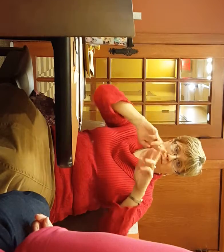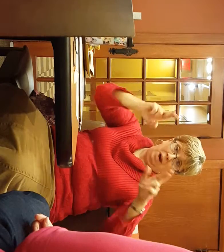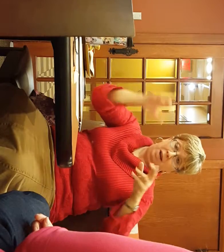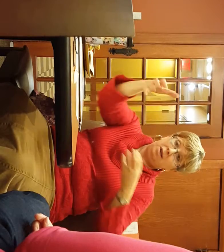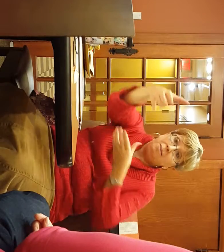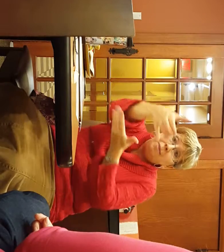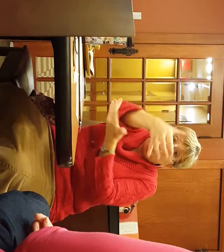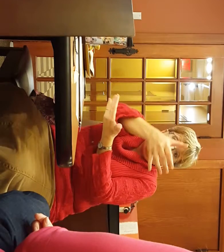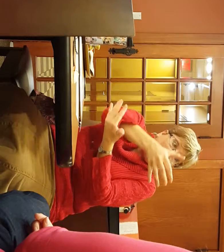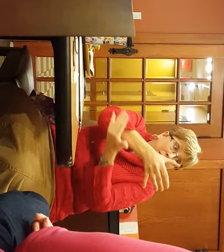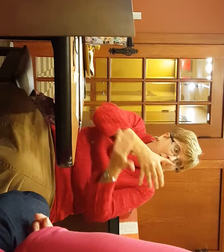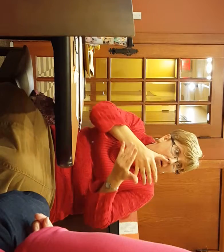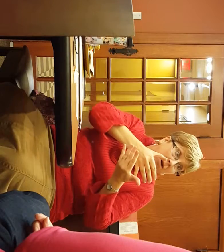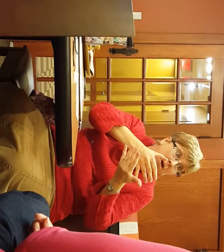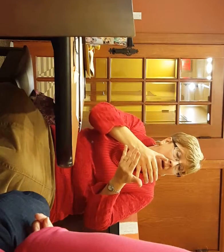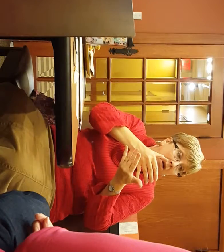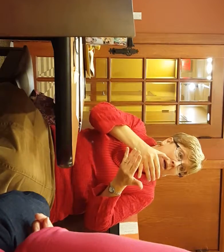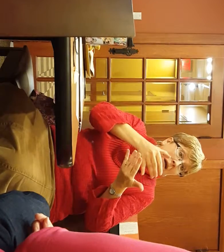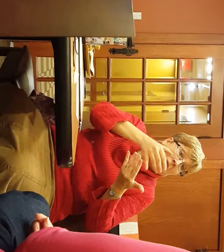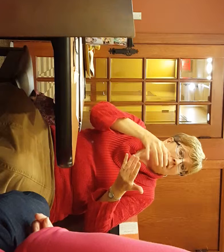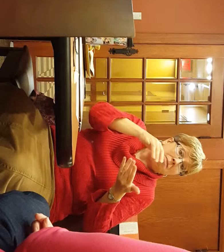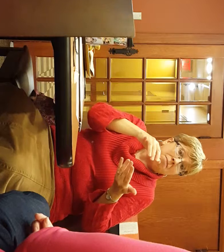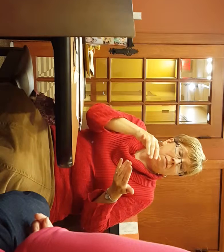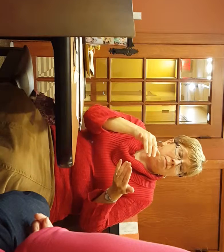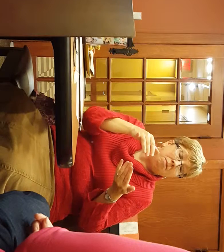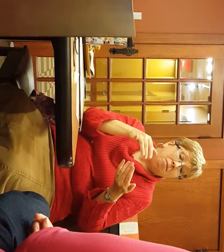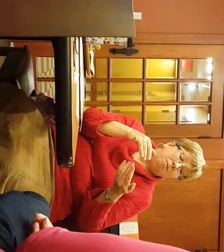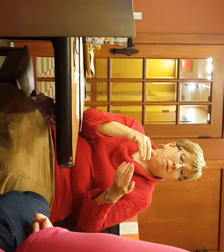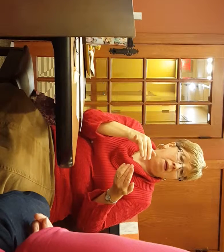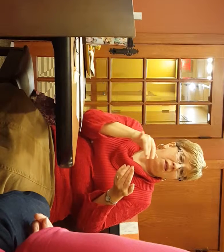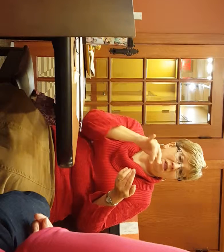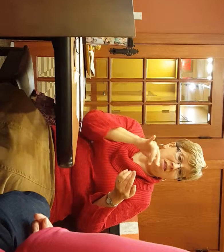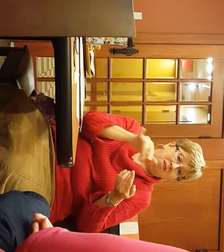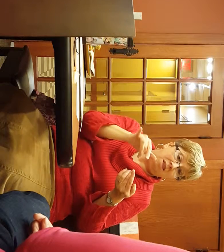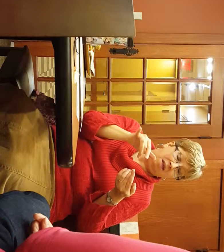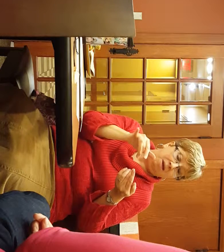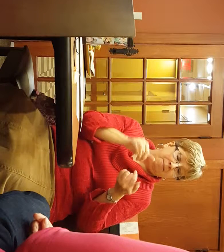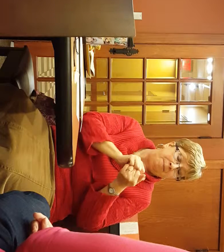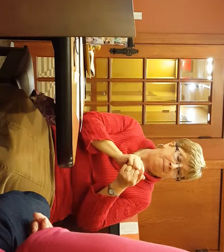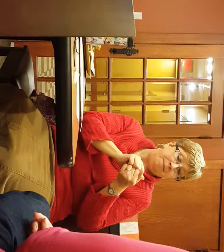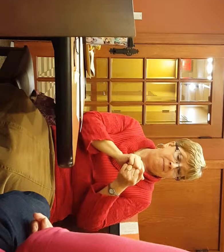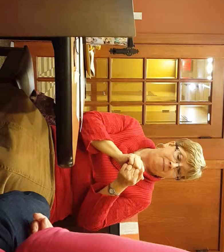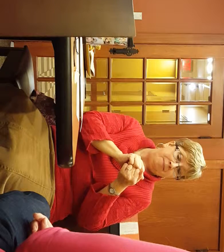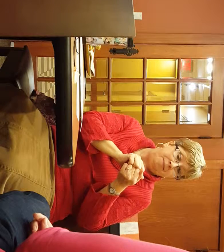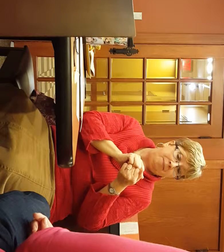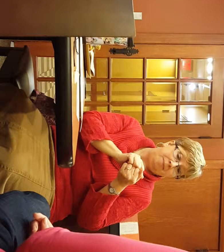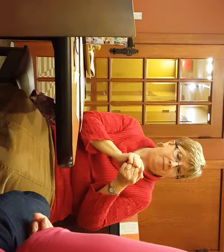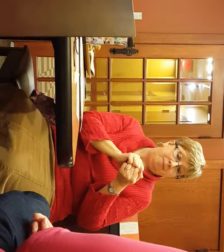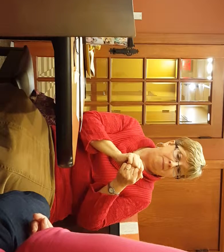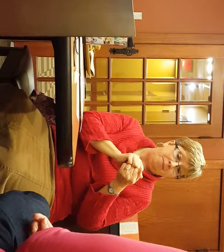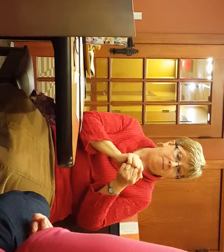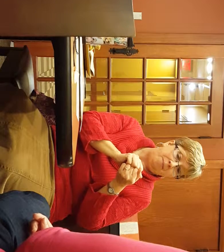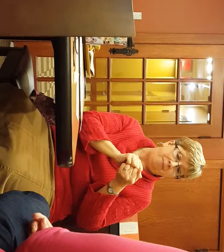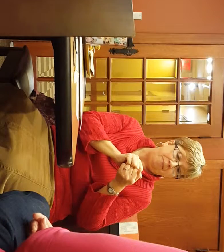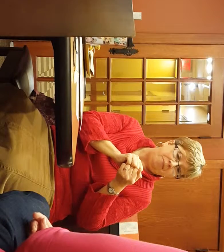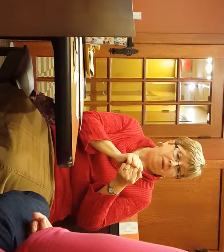for the plant. Not having to ship it 300 miles across an ocean, whatever it is, to get it to their nearest distillery. They could